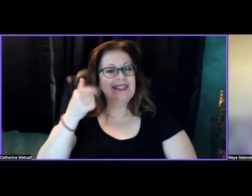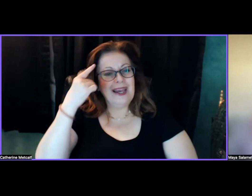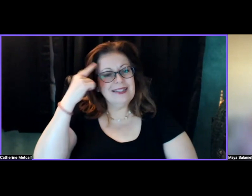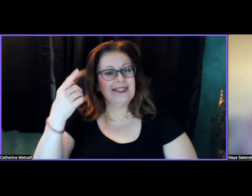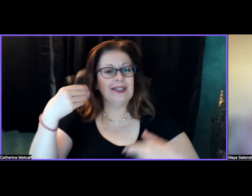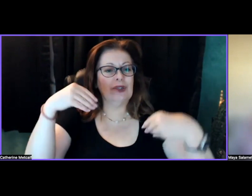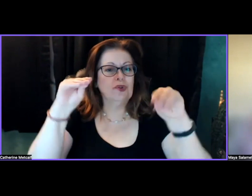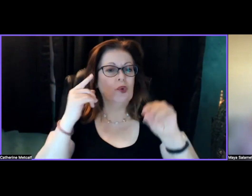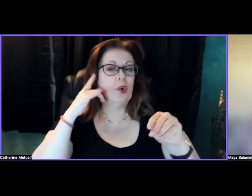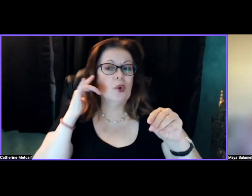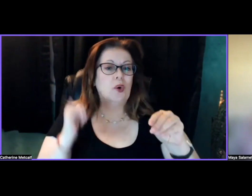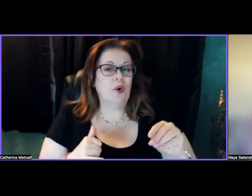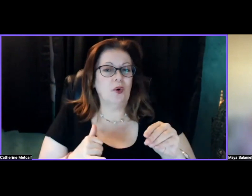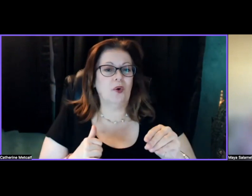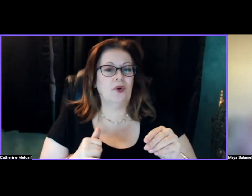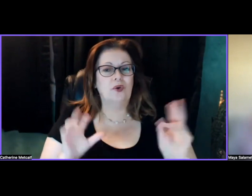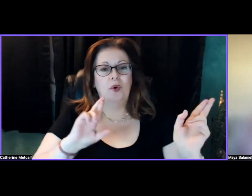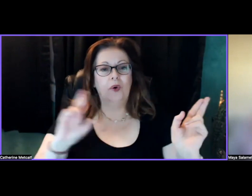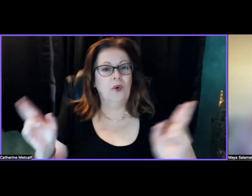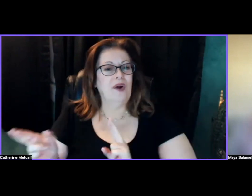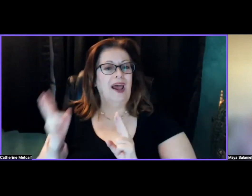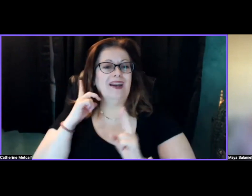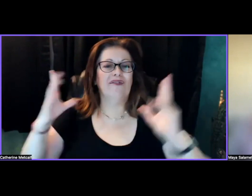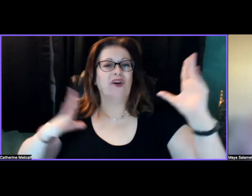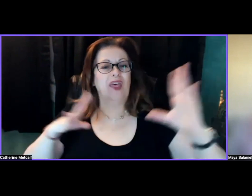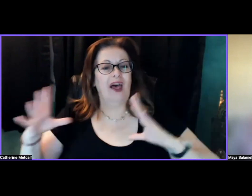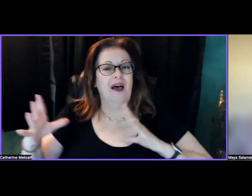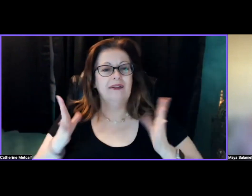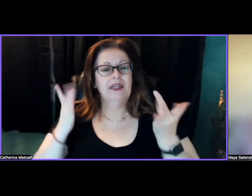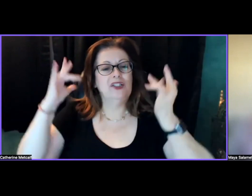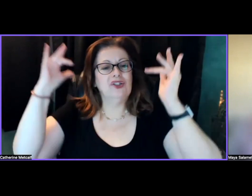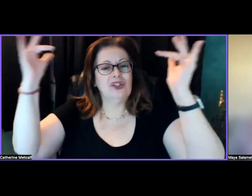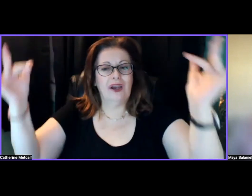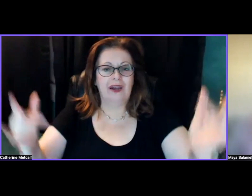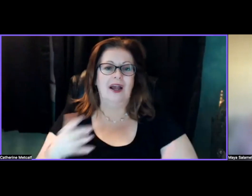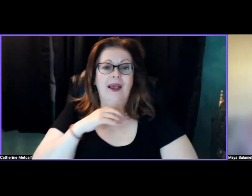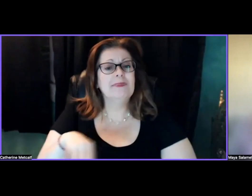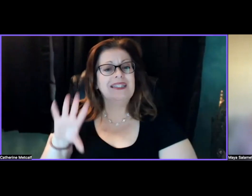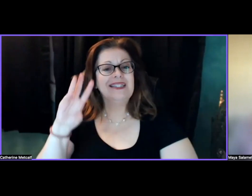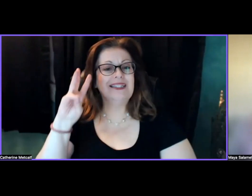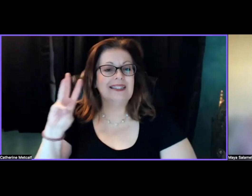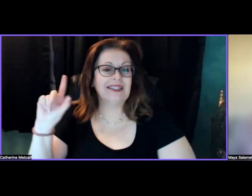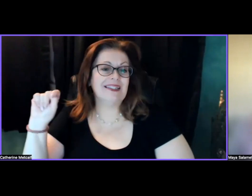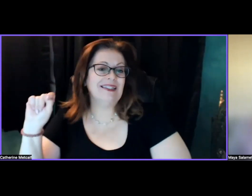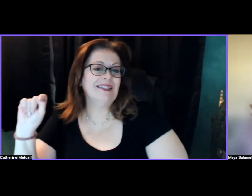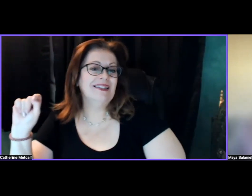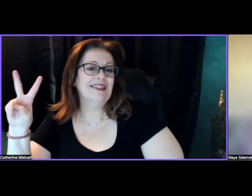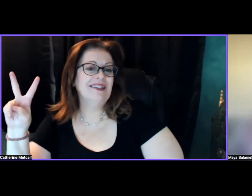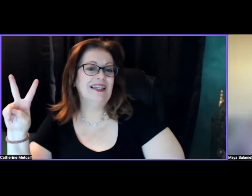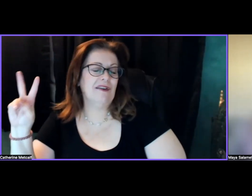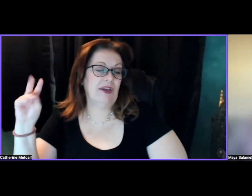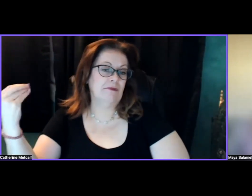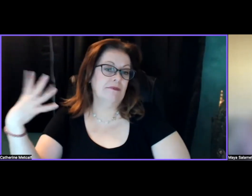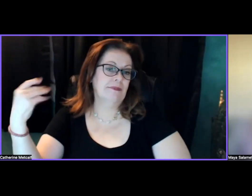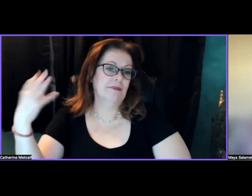for the holiday and shine like rust. I am 6, the television is blaring. Her hair, a beehive,